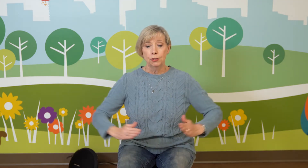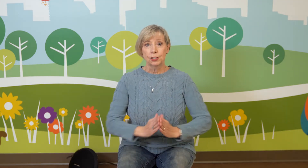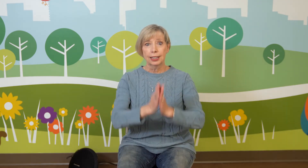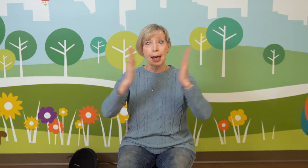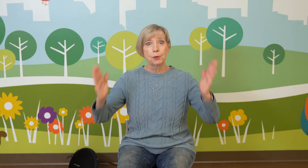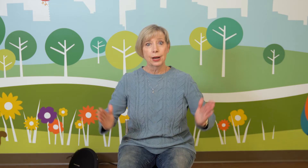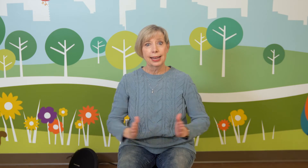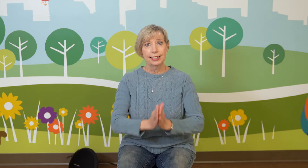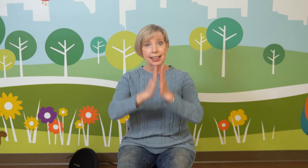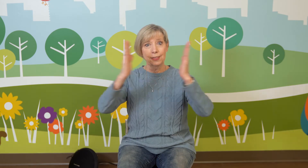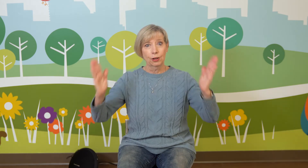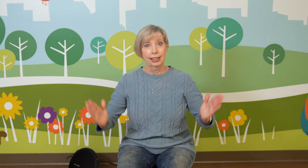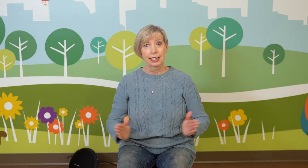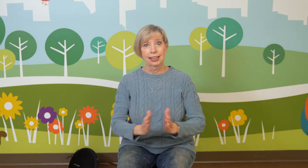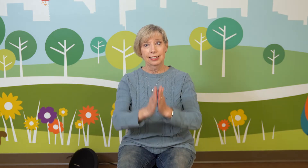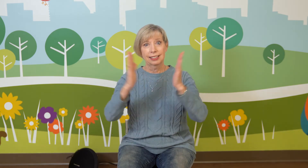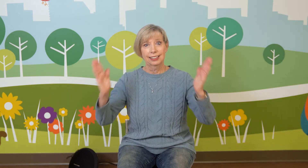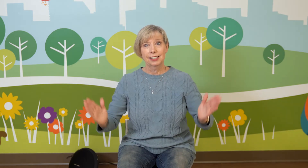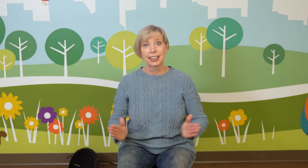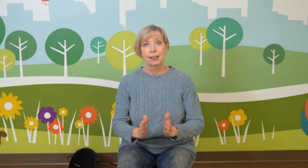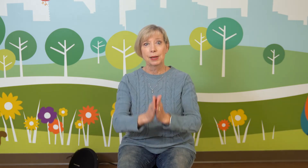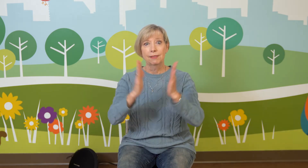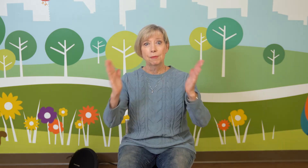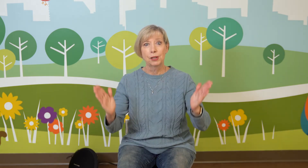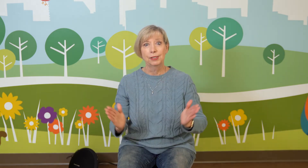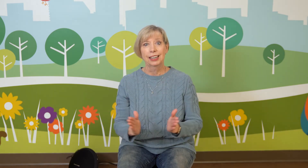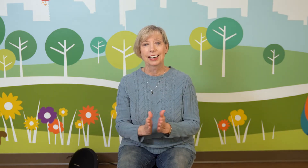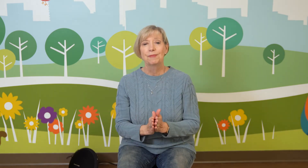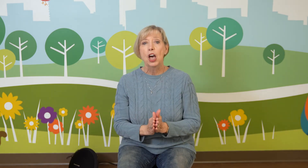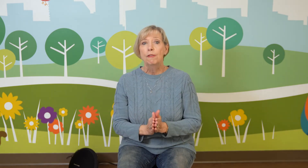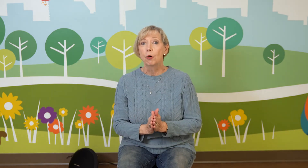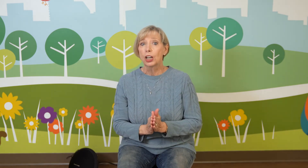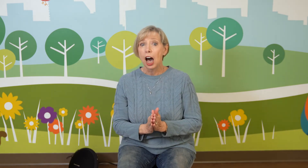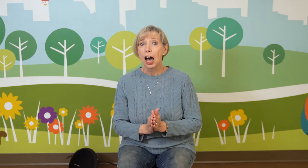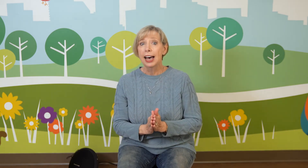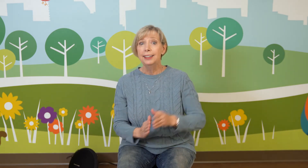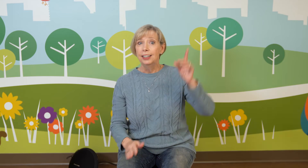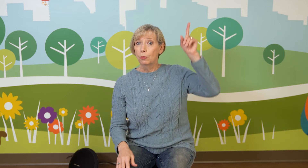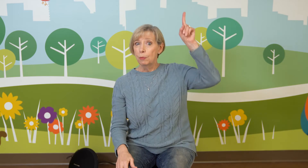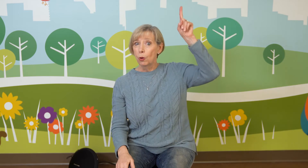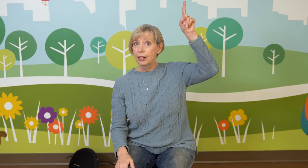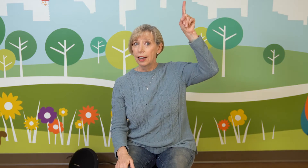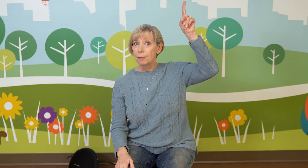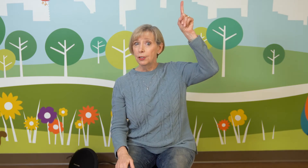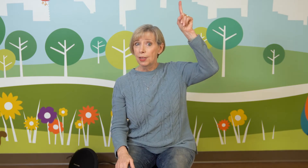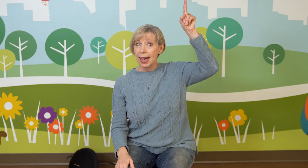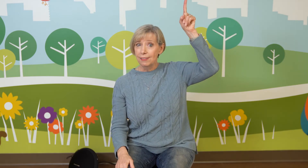just clap your hands together like this to the steady beat of the music. For God, we point up to the